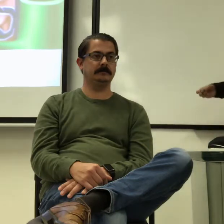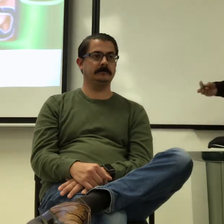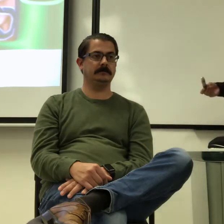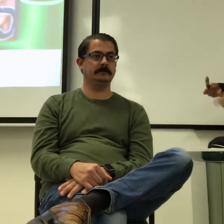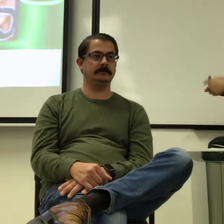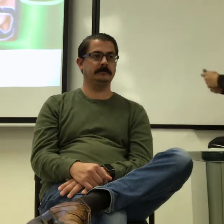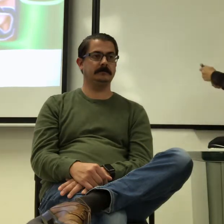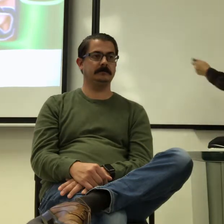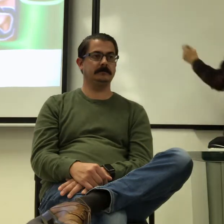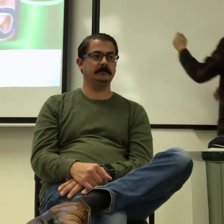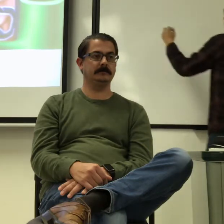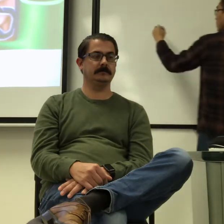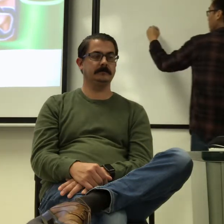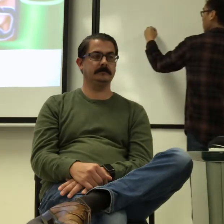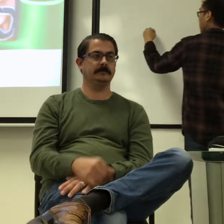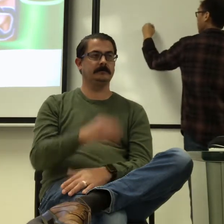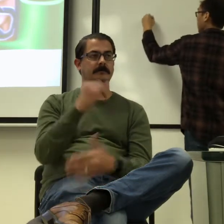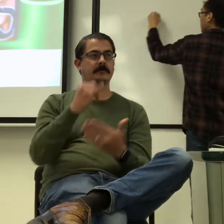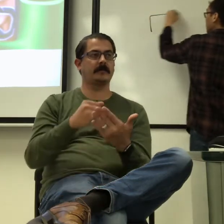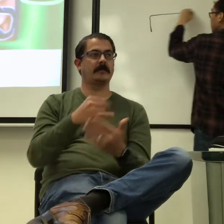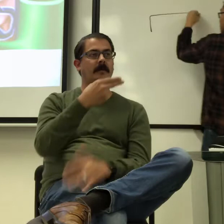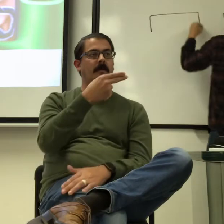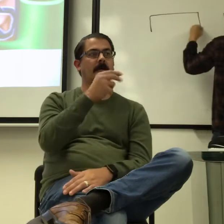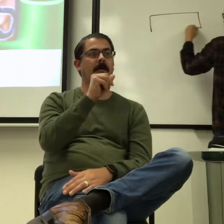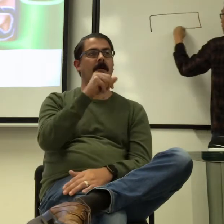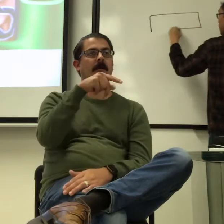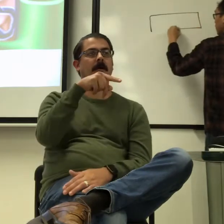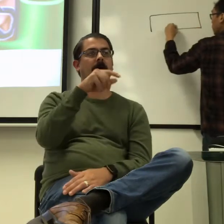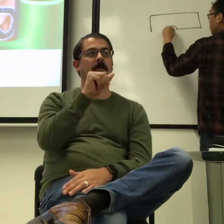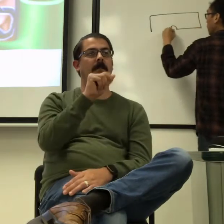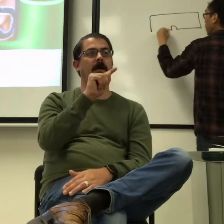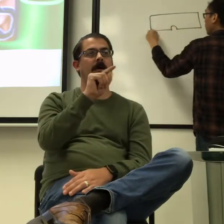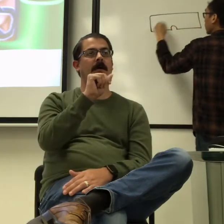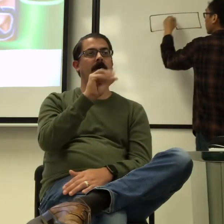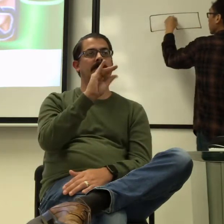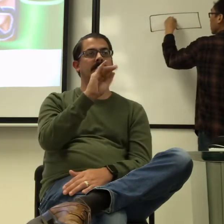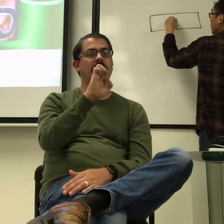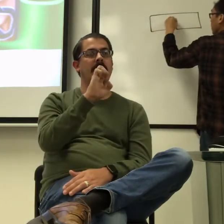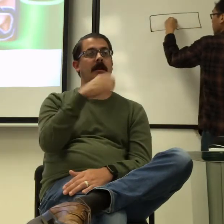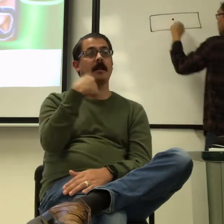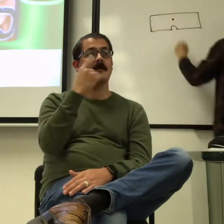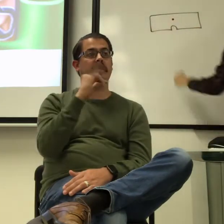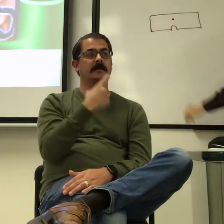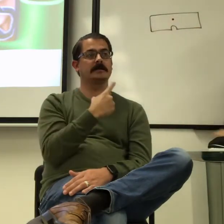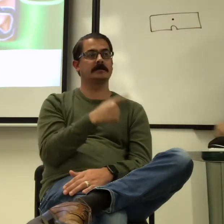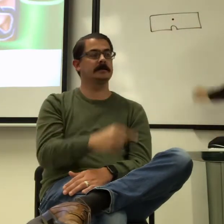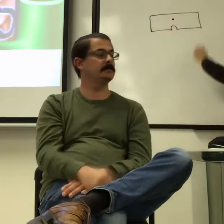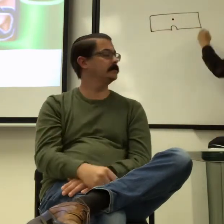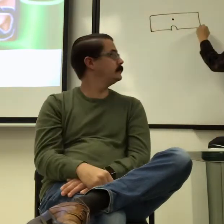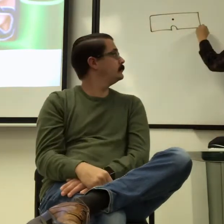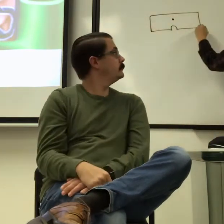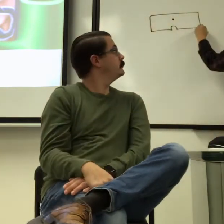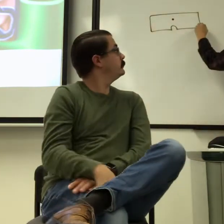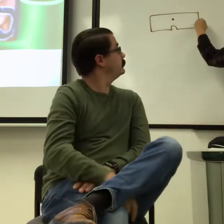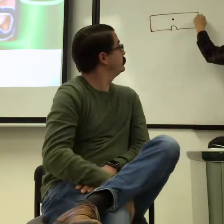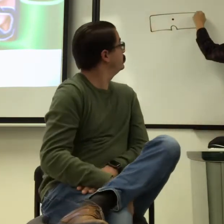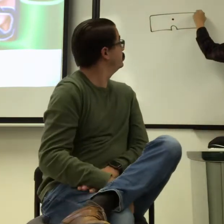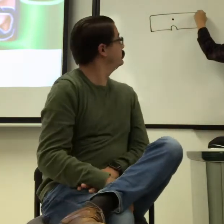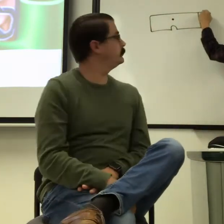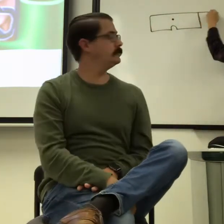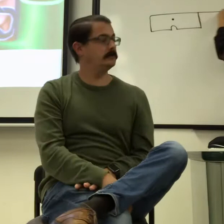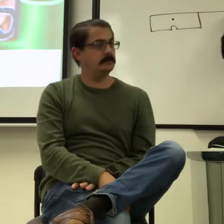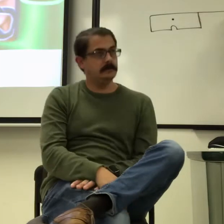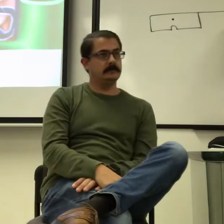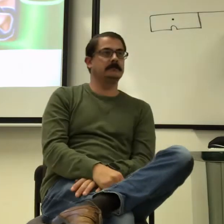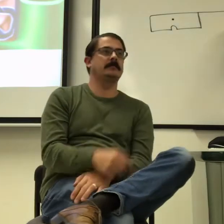I'm going to draw the hepatocyte like this. I'll put a little groove there. That's an hepatocyte. I'll draw a few of